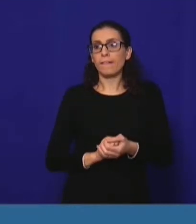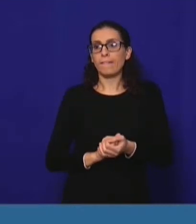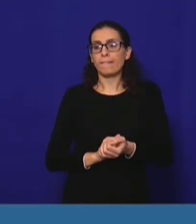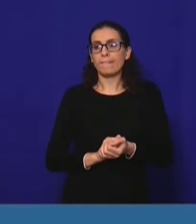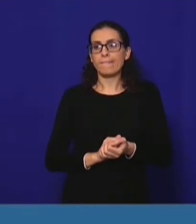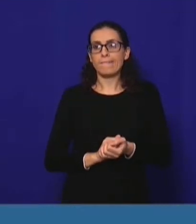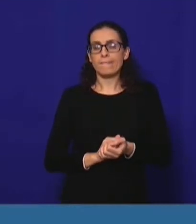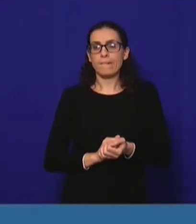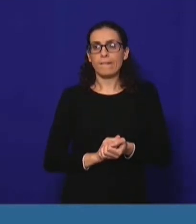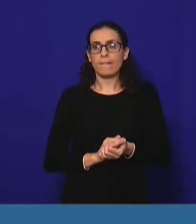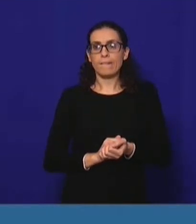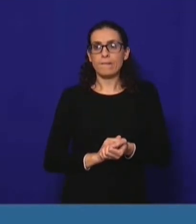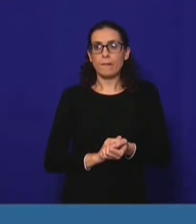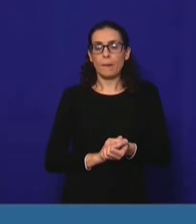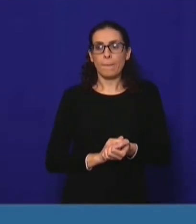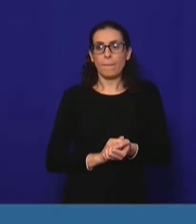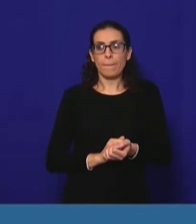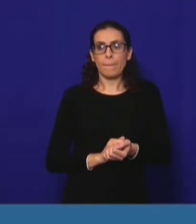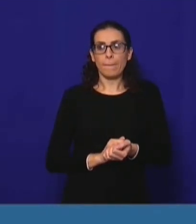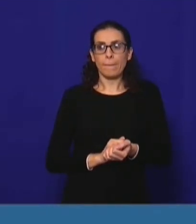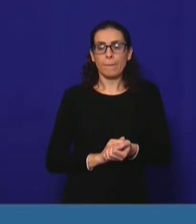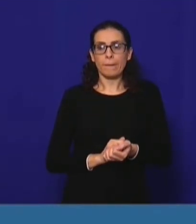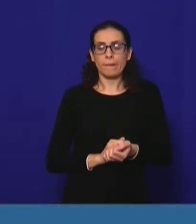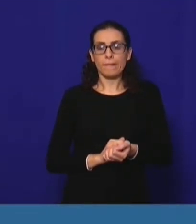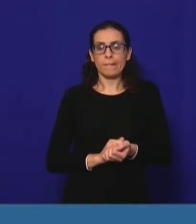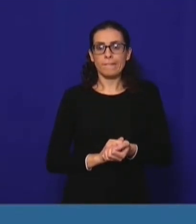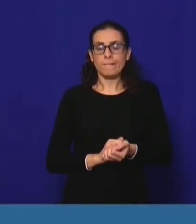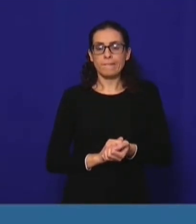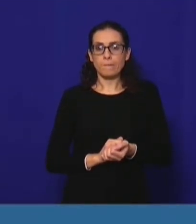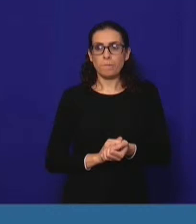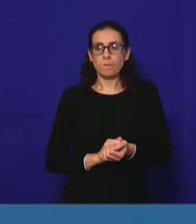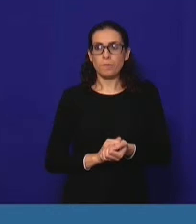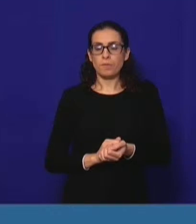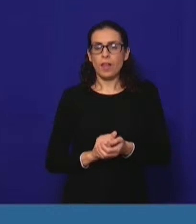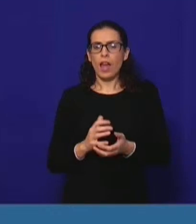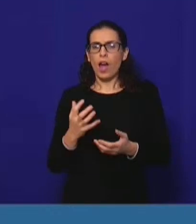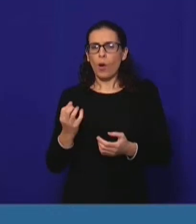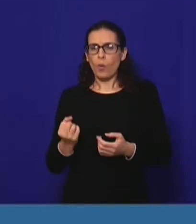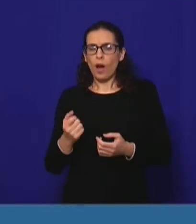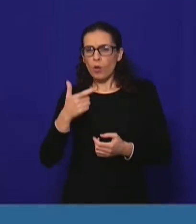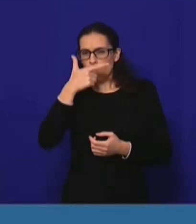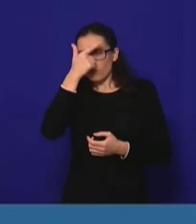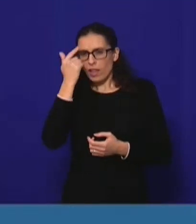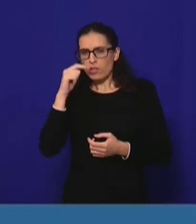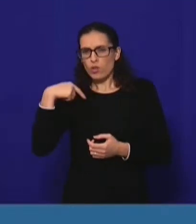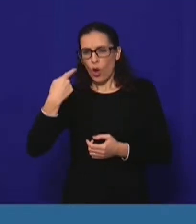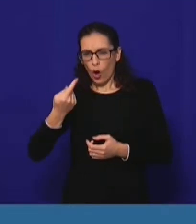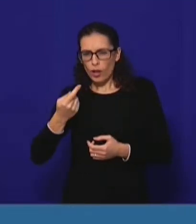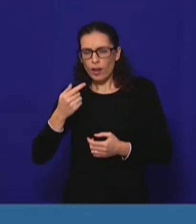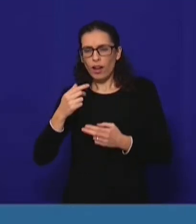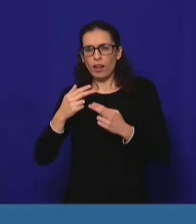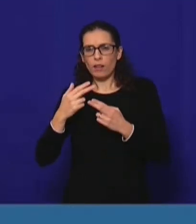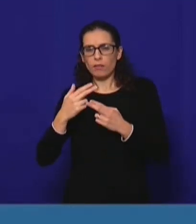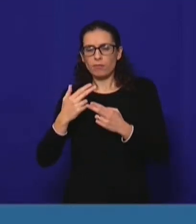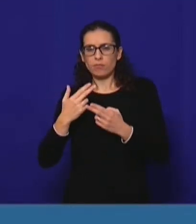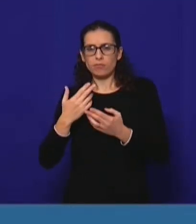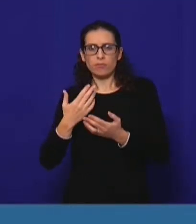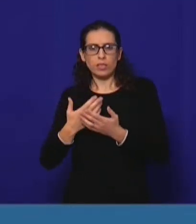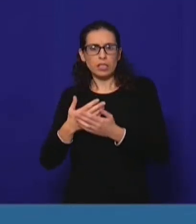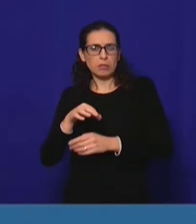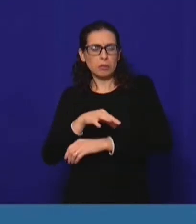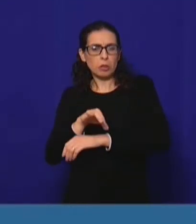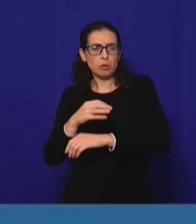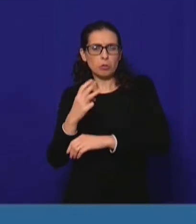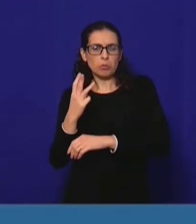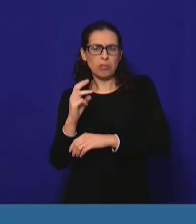they're saying that it's 97% effective. Should people be taking these take-home COVID tests? Thank you. Okay.